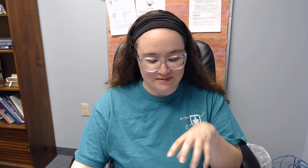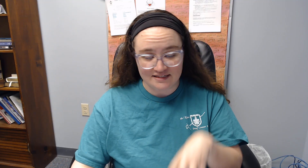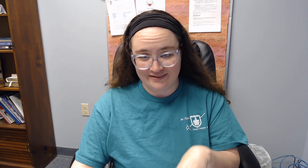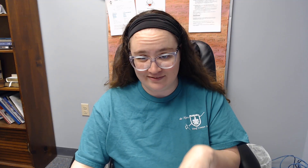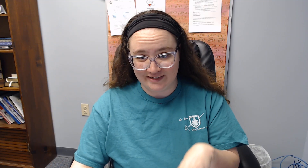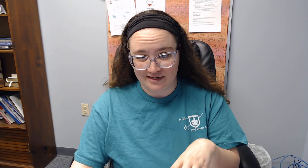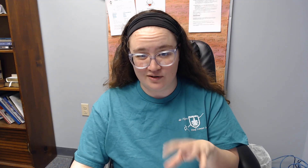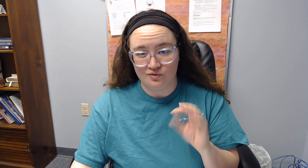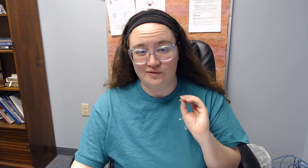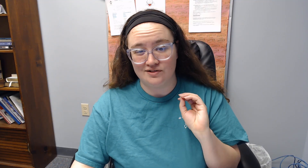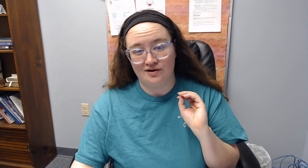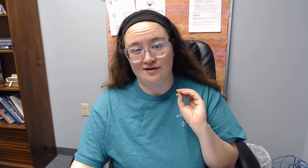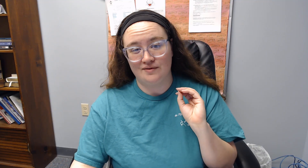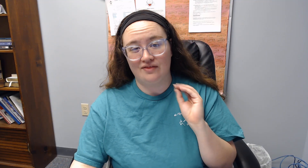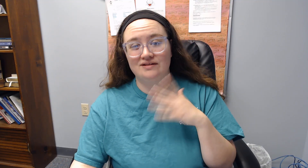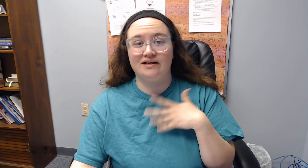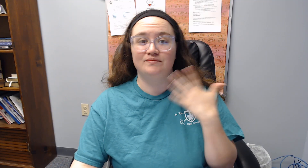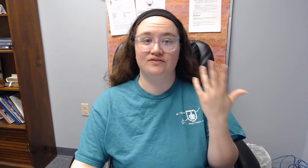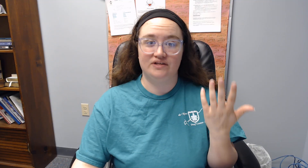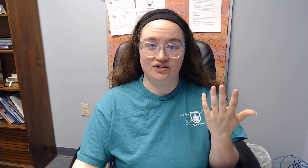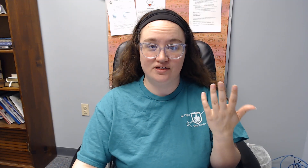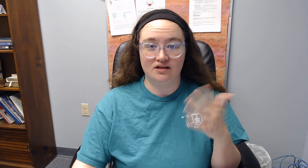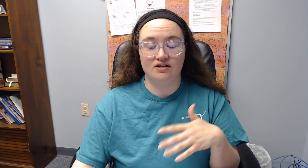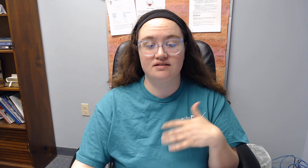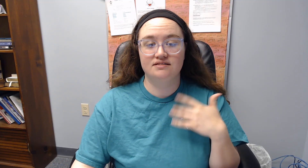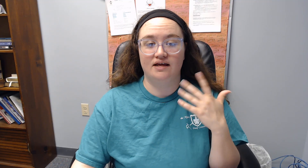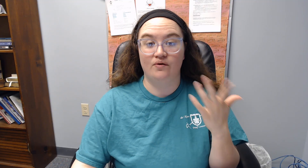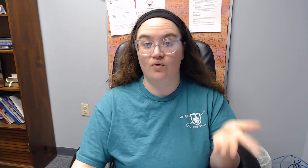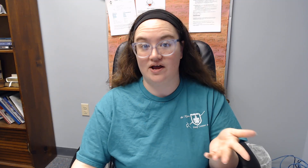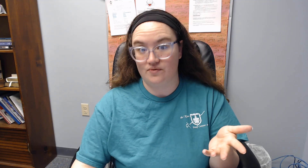specific video will be talking about the types of hearing loss and why we have